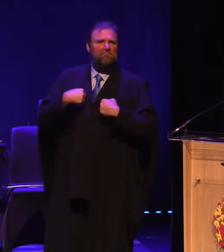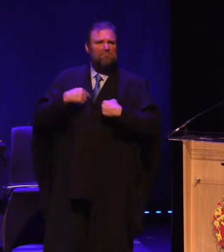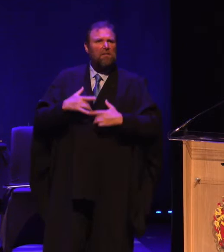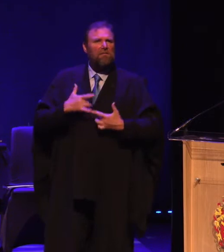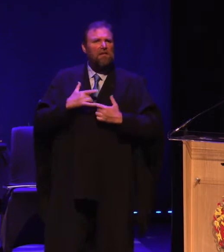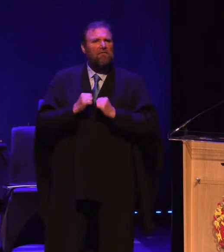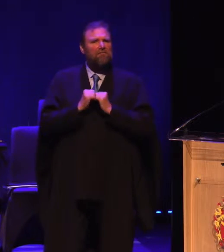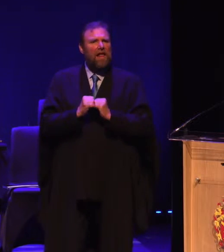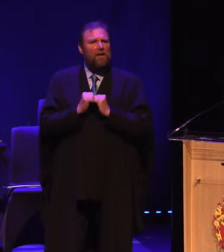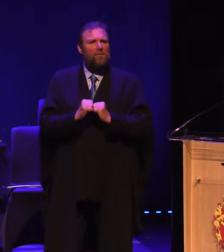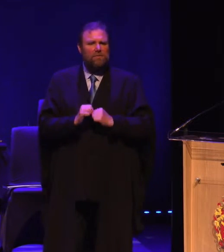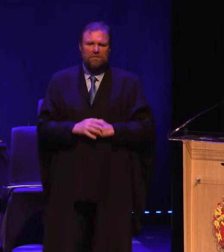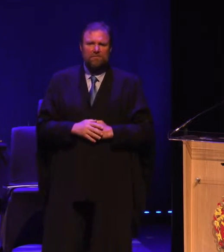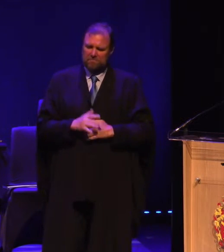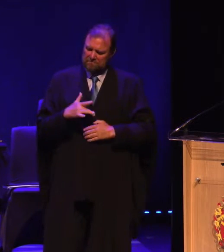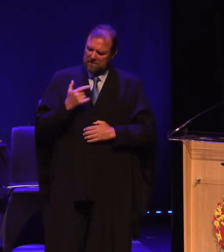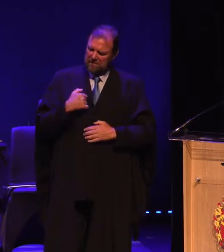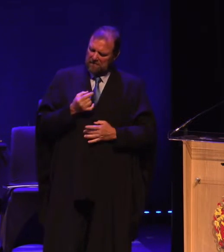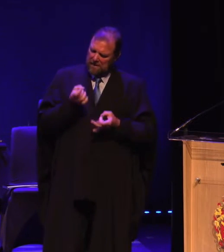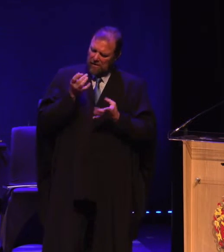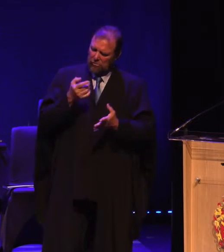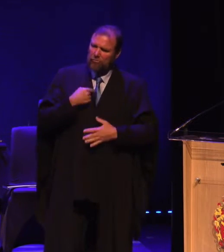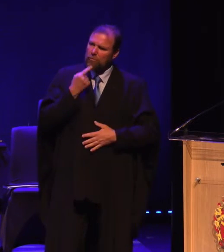your contribution and opinion really matter.